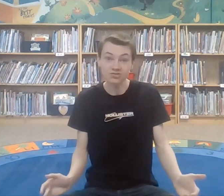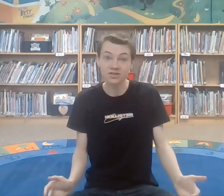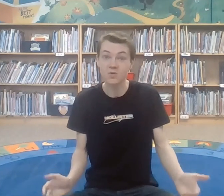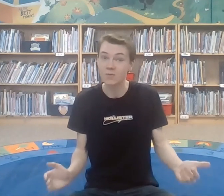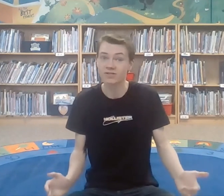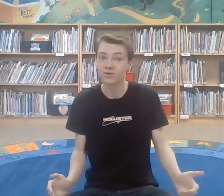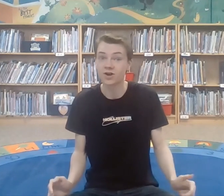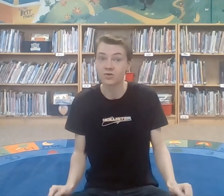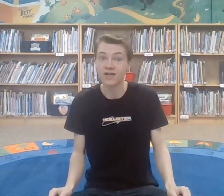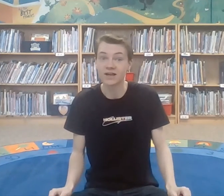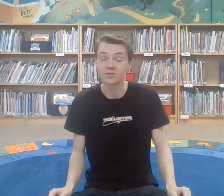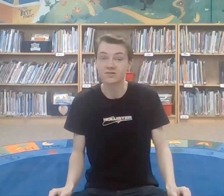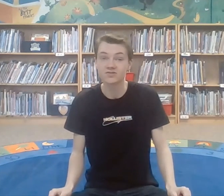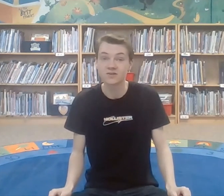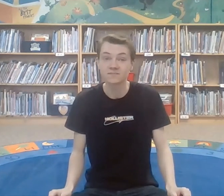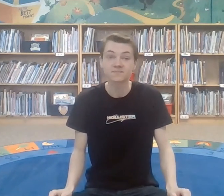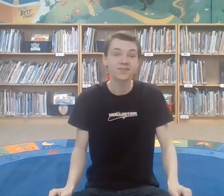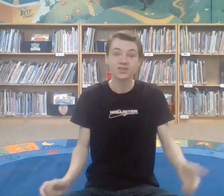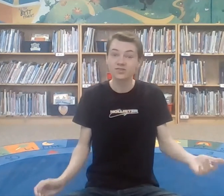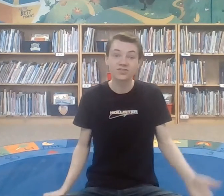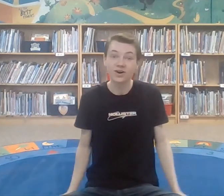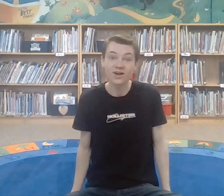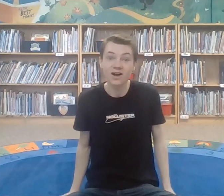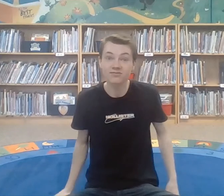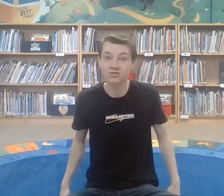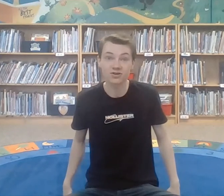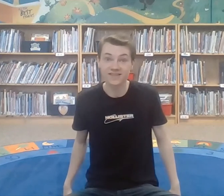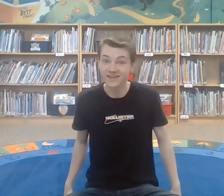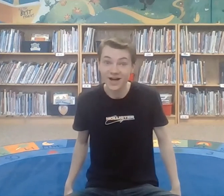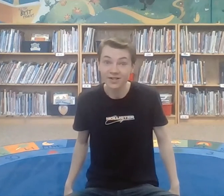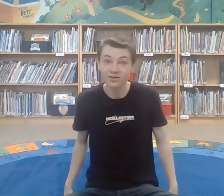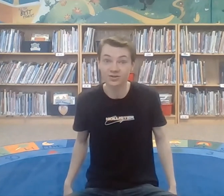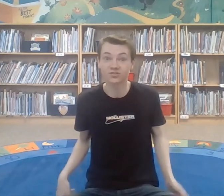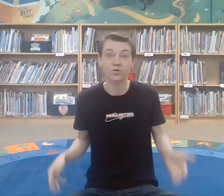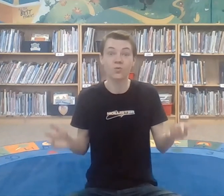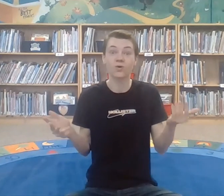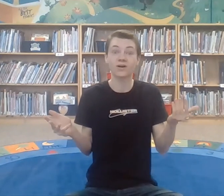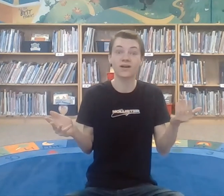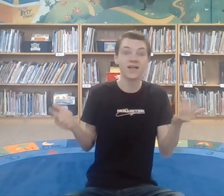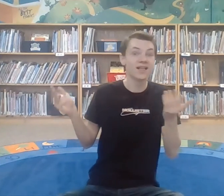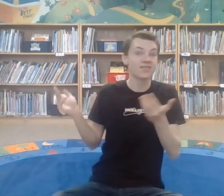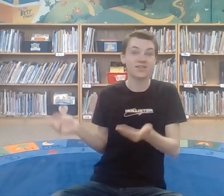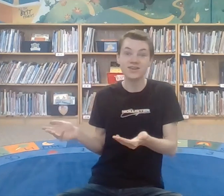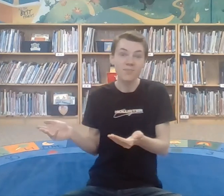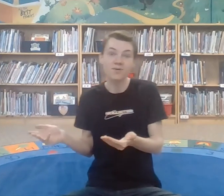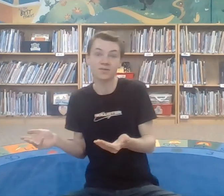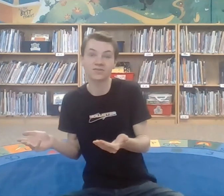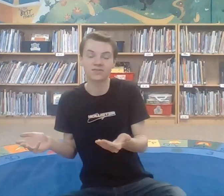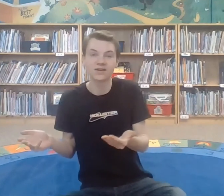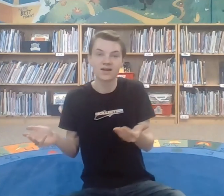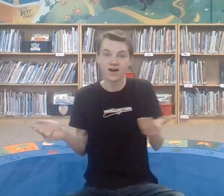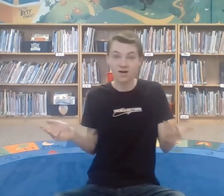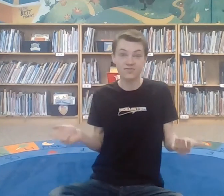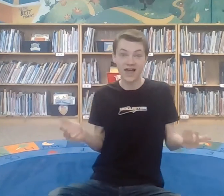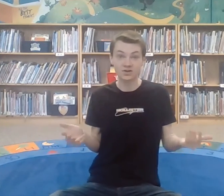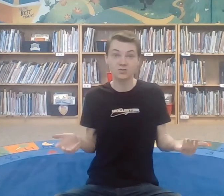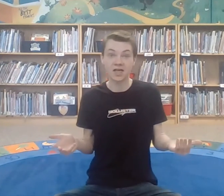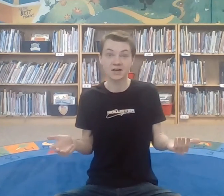Usually when we learn a new language, you start off learning the colors or the numbers of that new